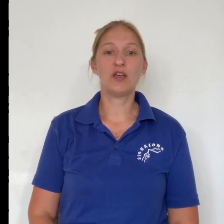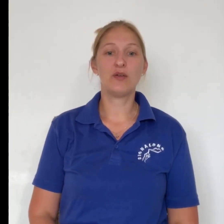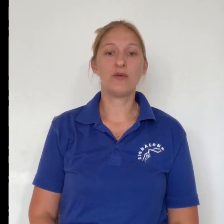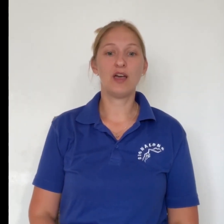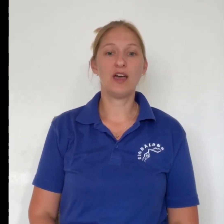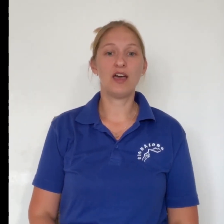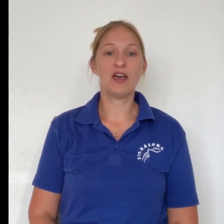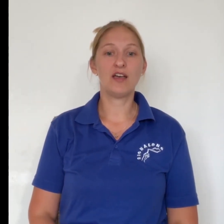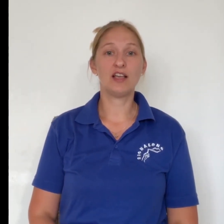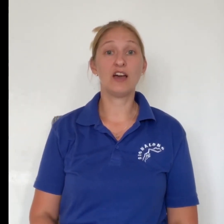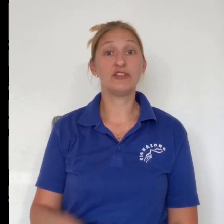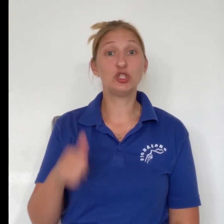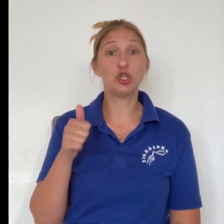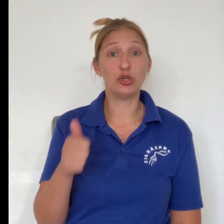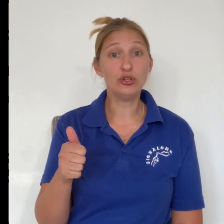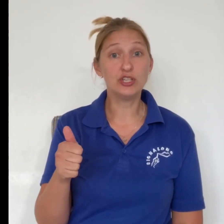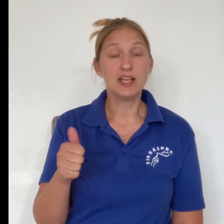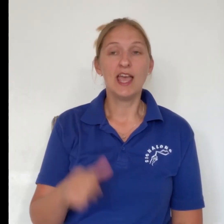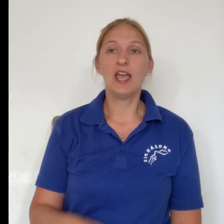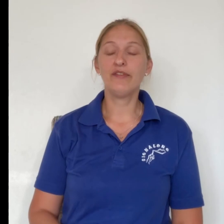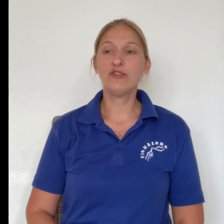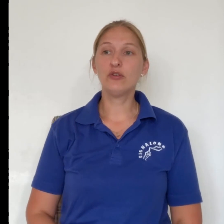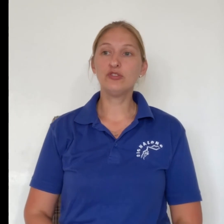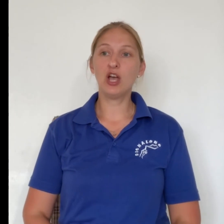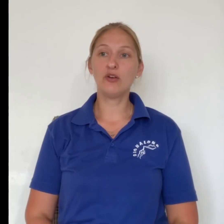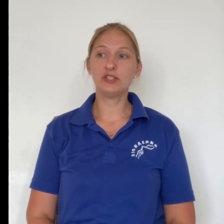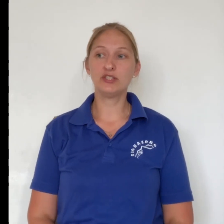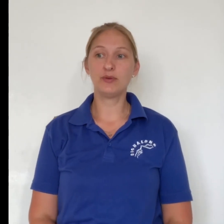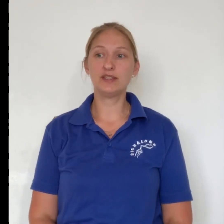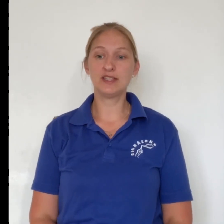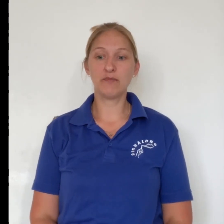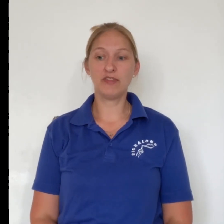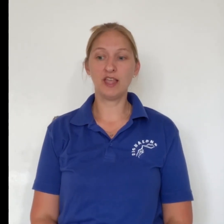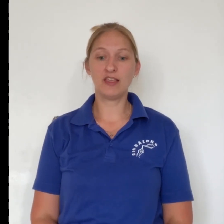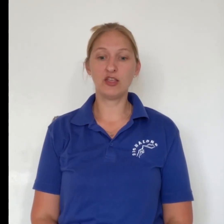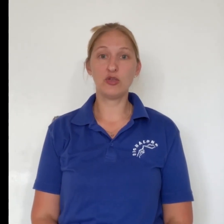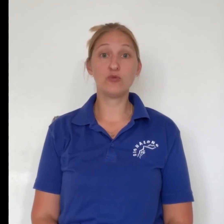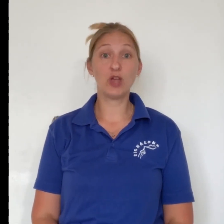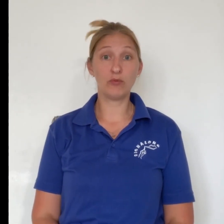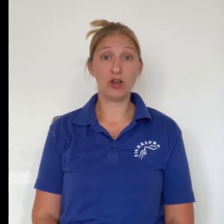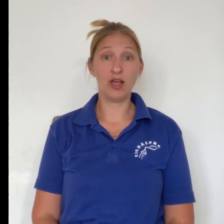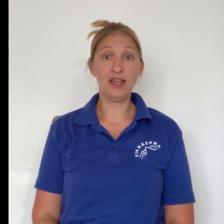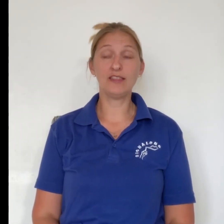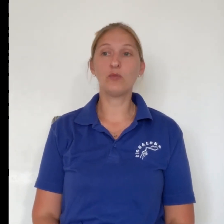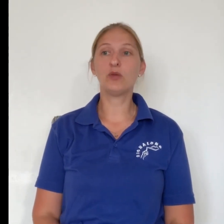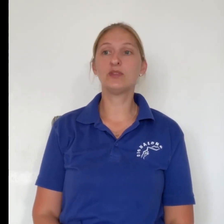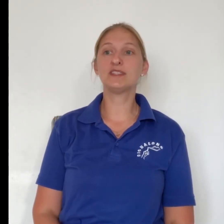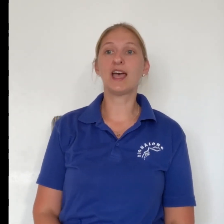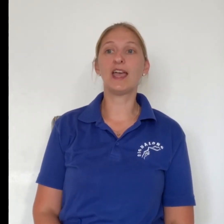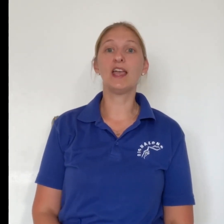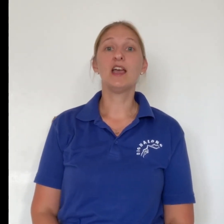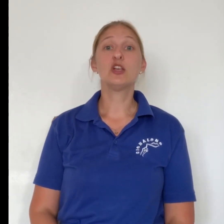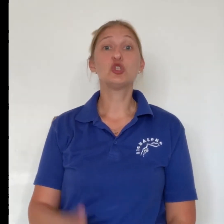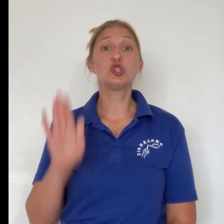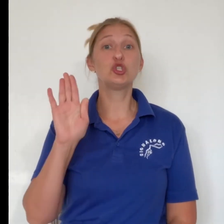also covered good. If your child is doing something that you don't like, then we would say,